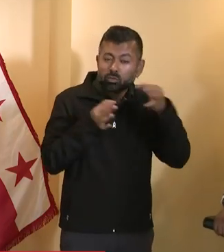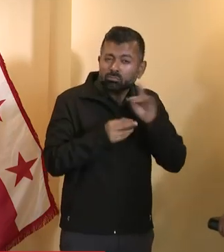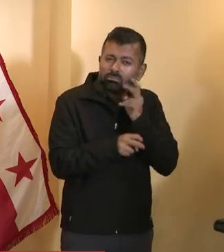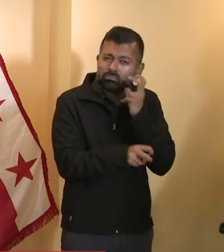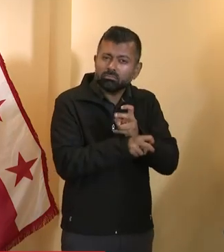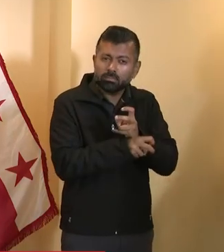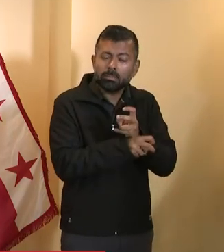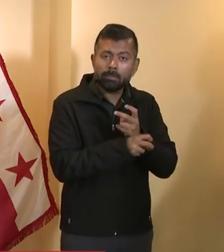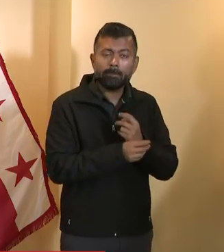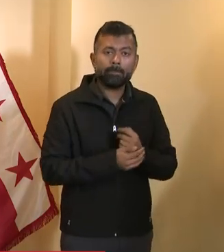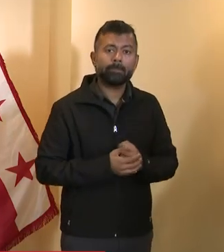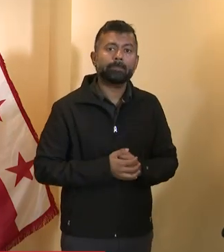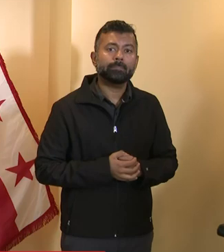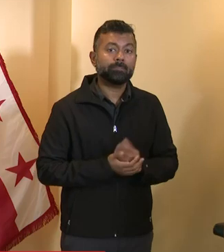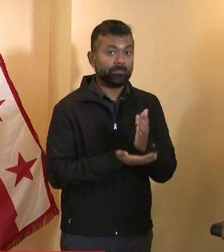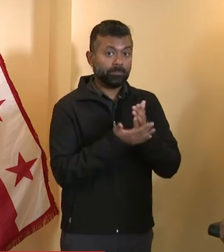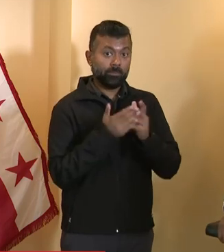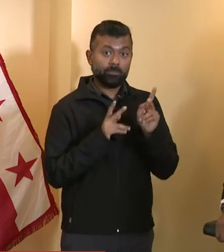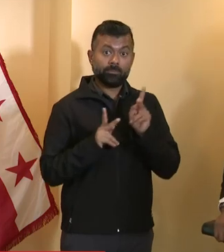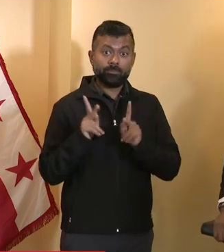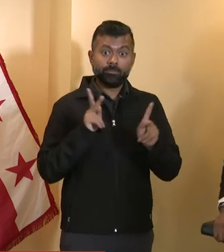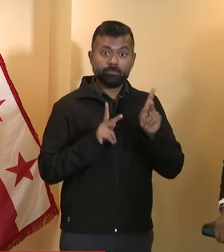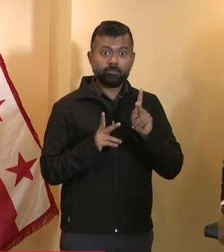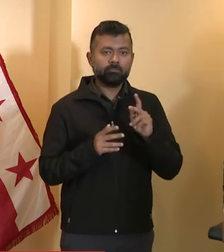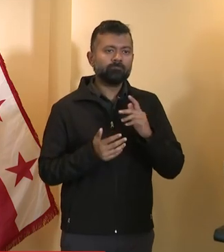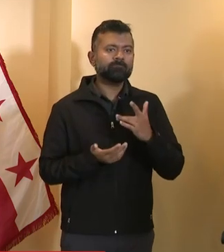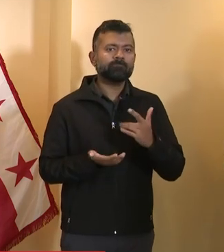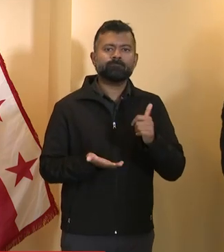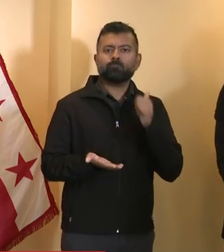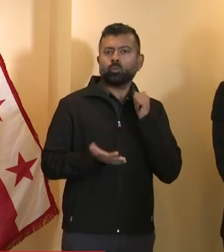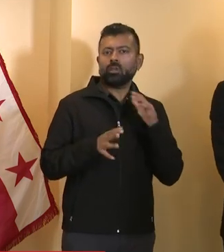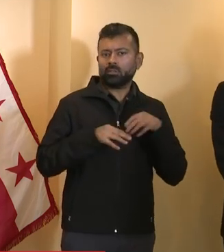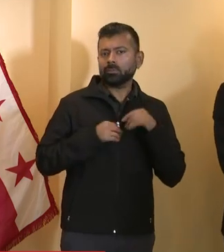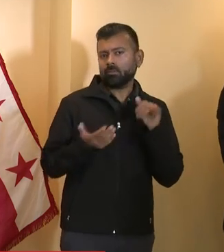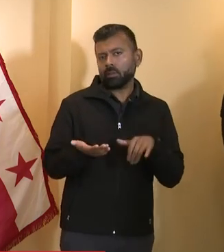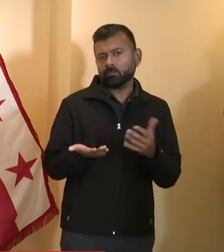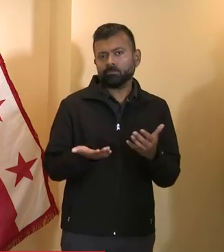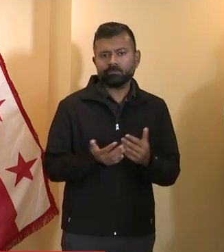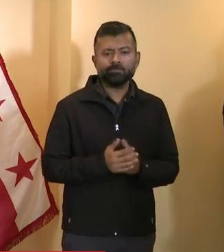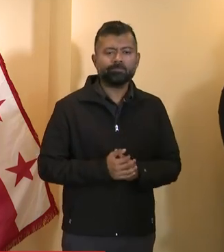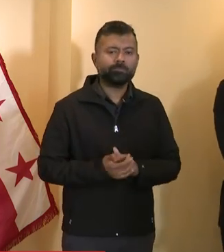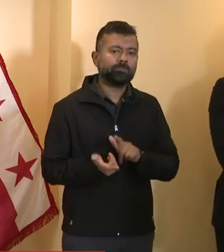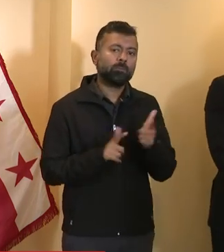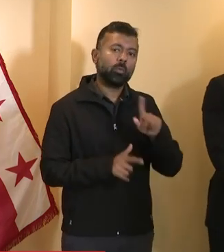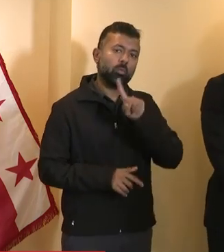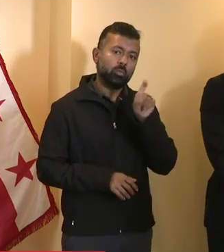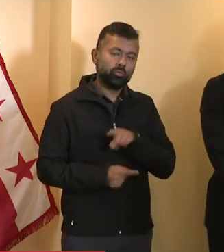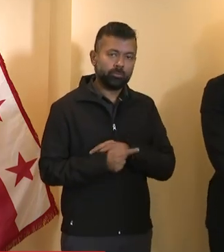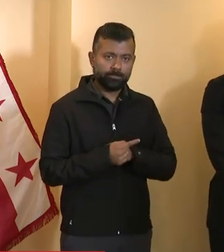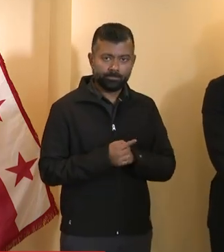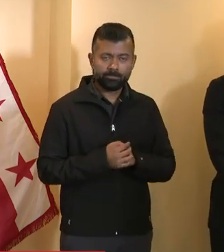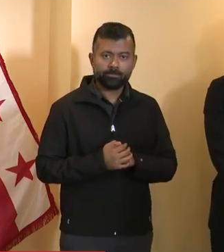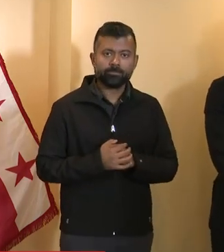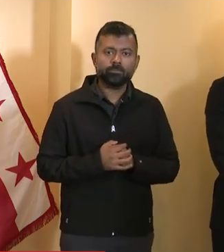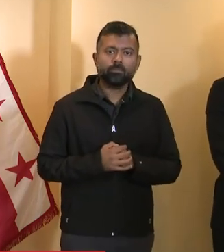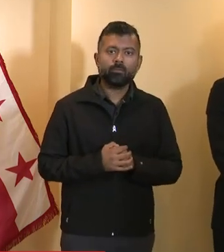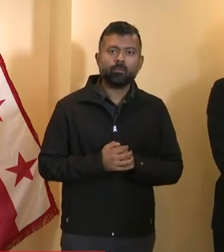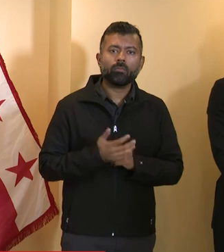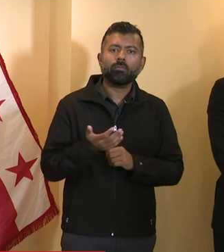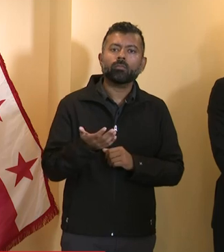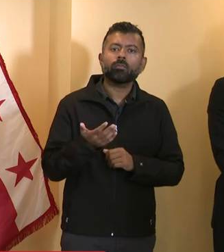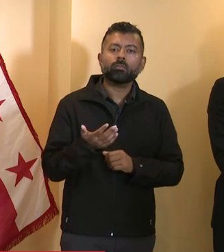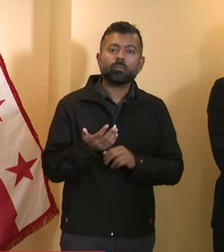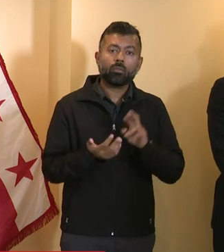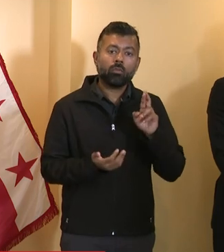for everybody to embrace. Mayor Bowser? Yes. Question, what makes a football stadium the best anchor